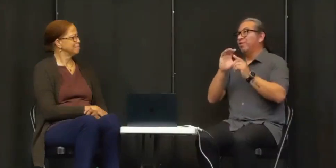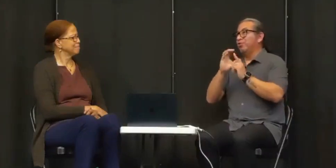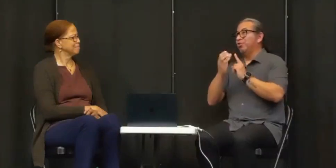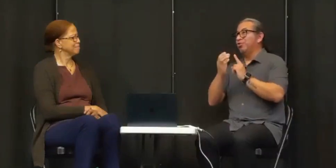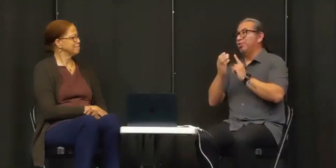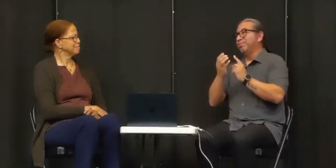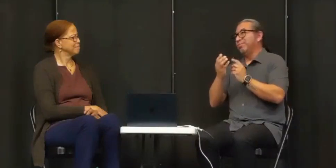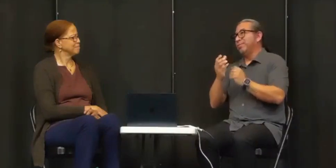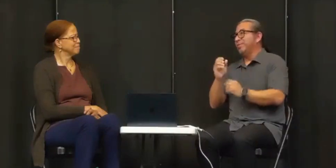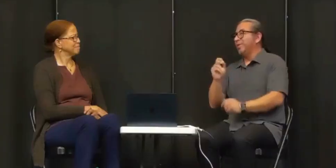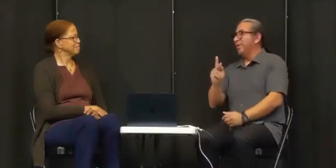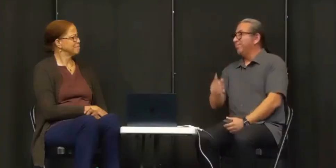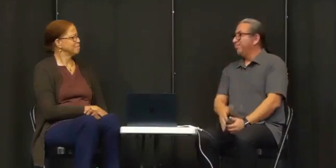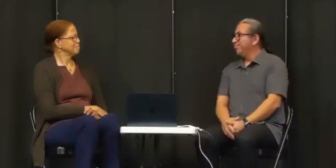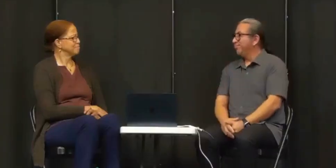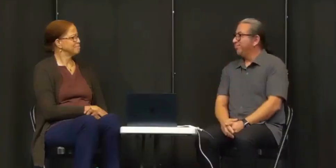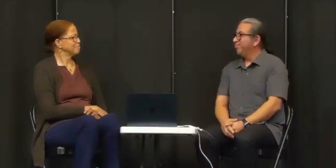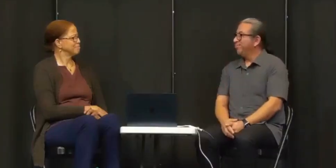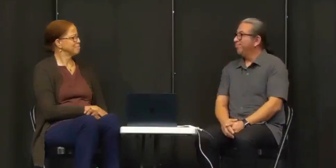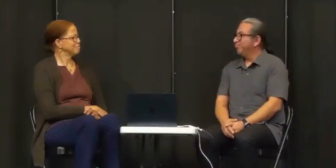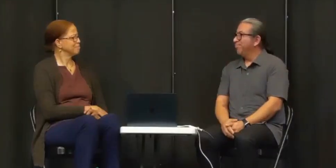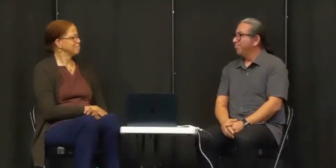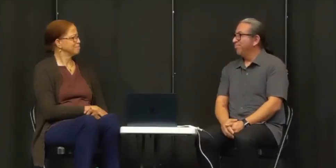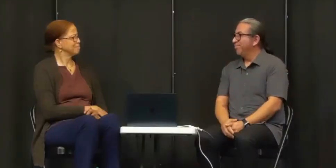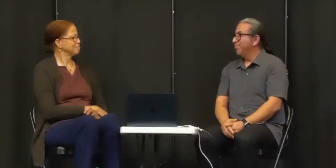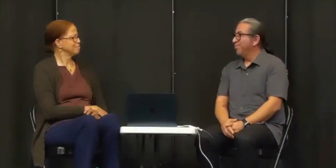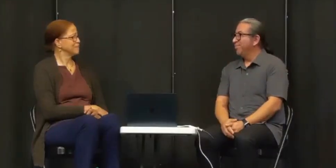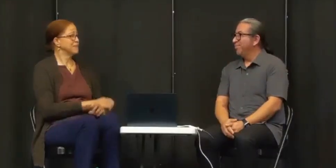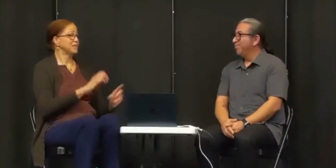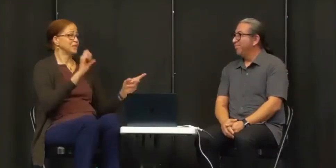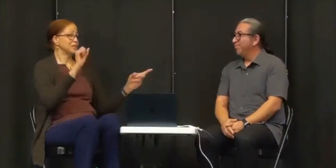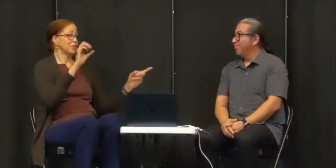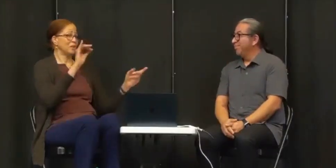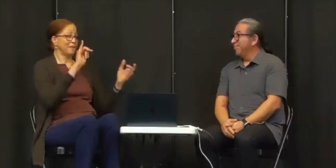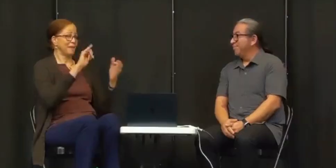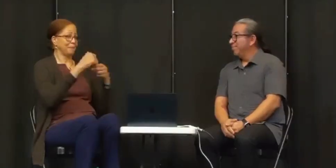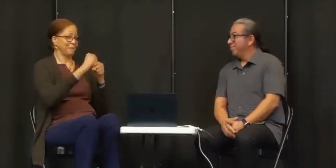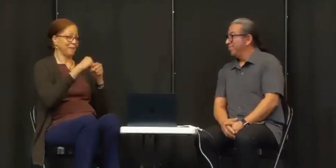In other cultures, other connections to the cultures, it's okay to say no.